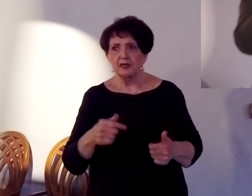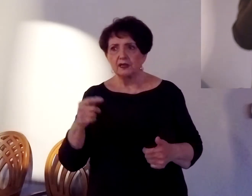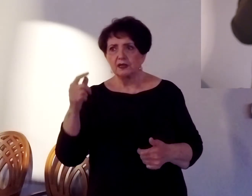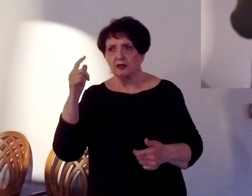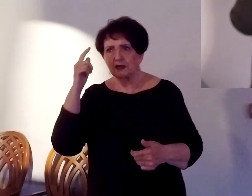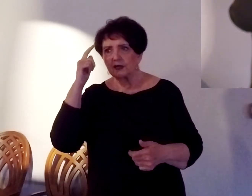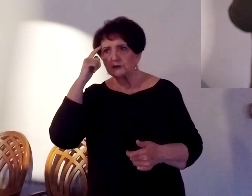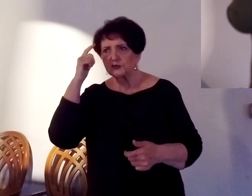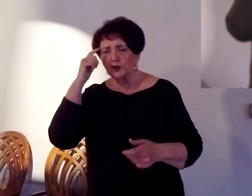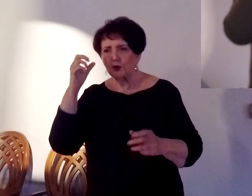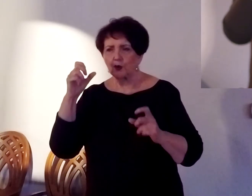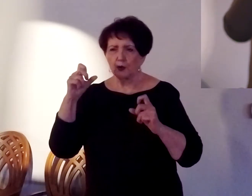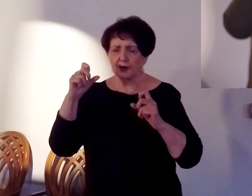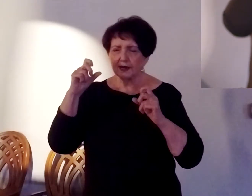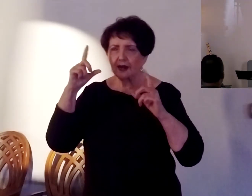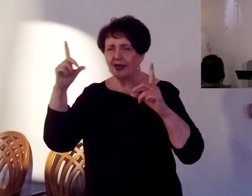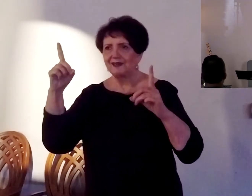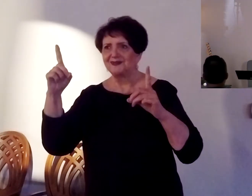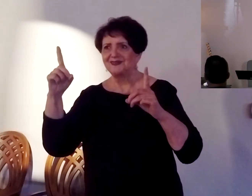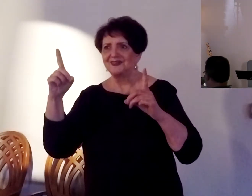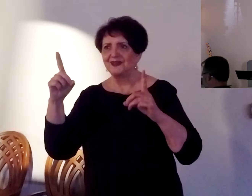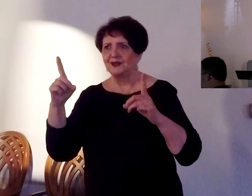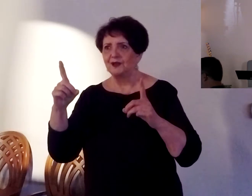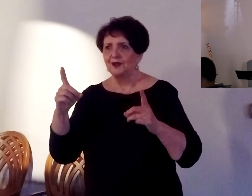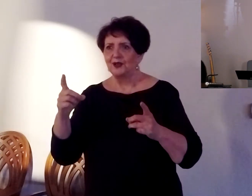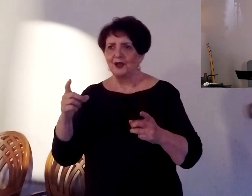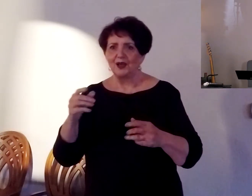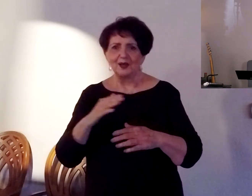serve no earthly purpose? No.